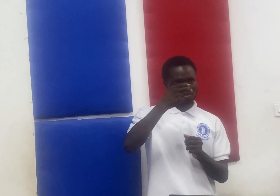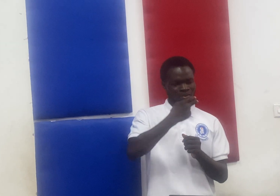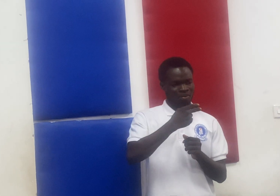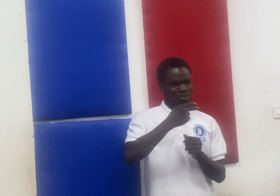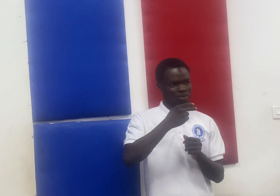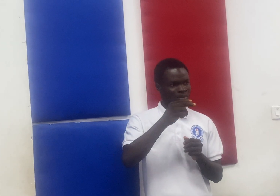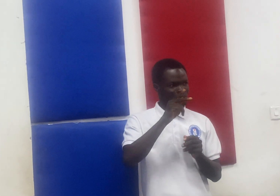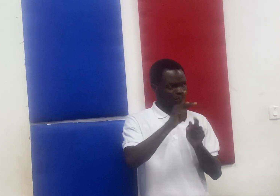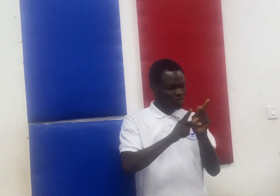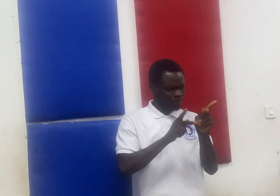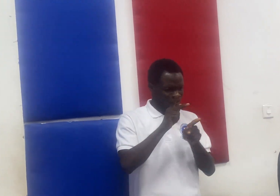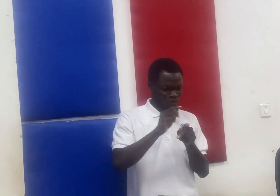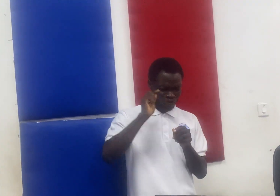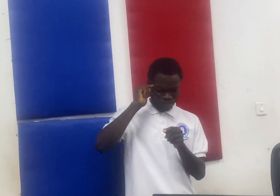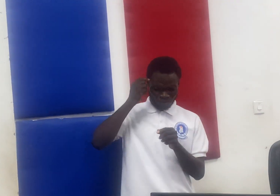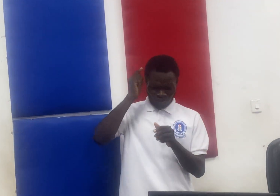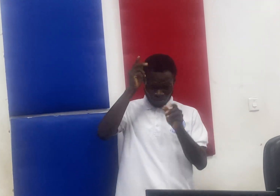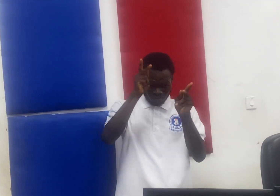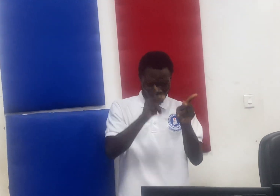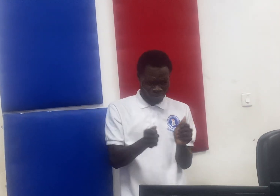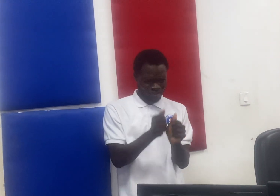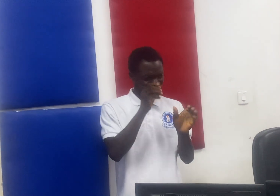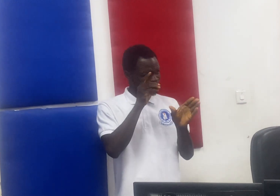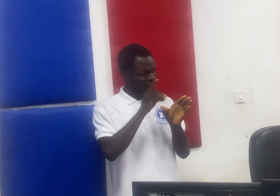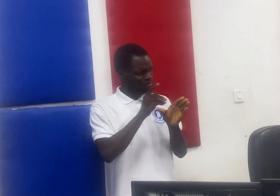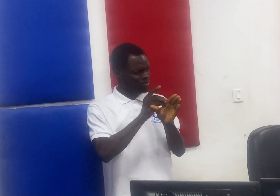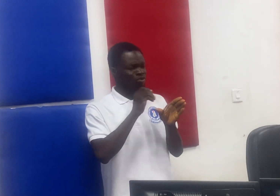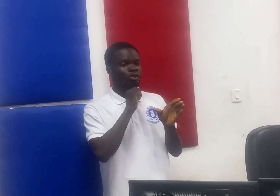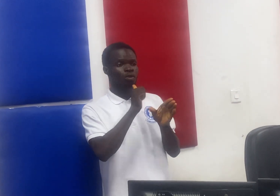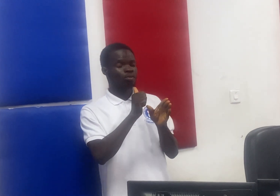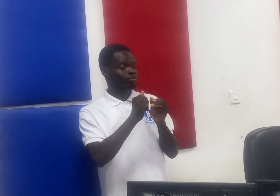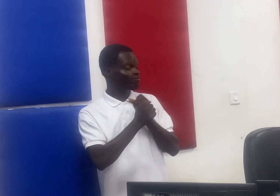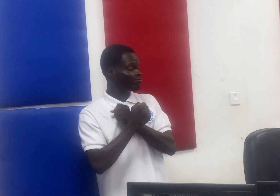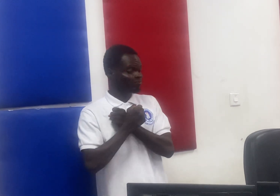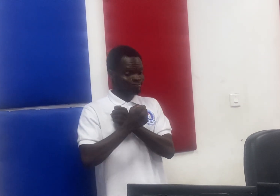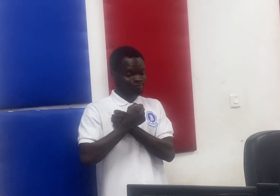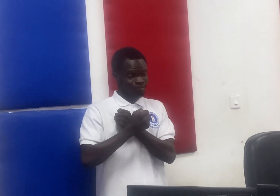that persons with disability are not supposed to love. That is a